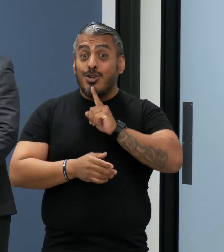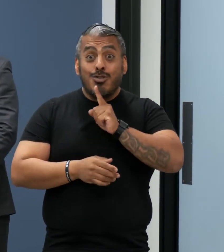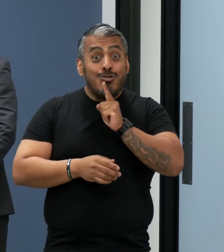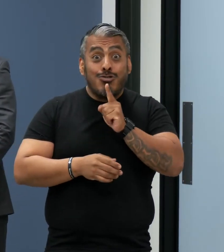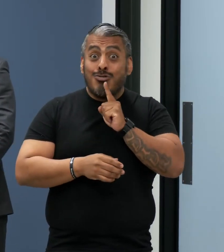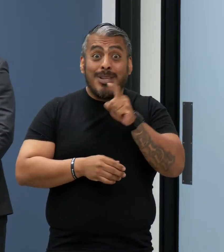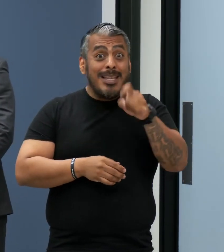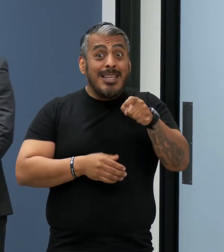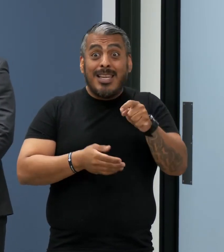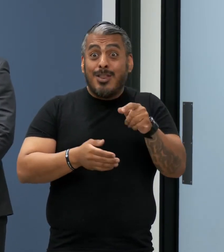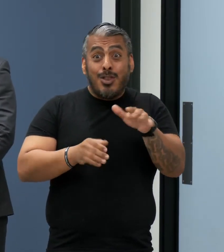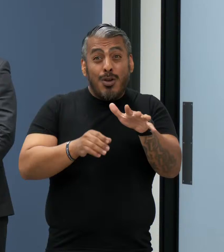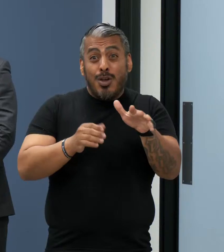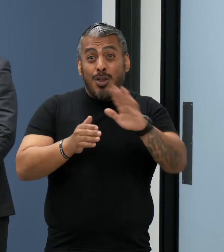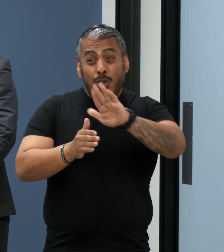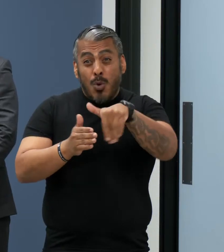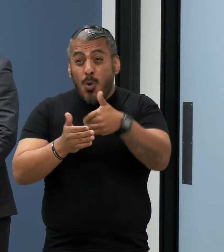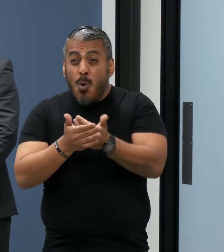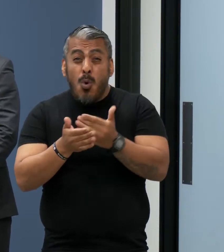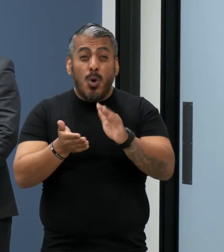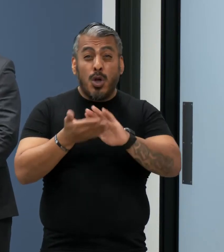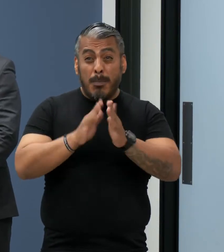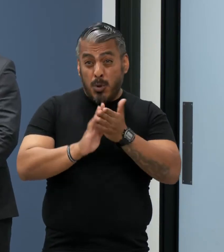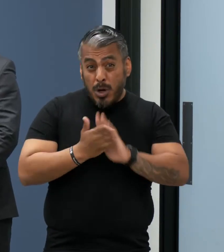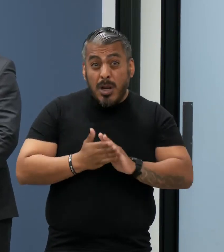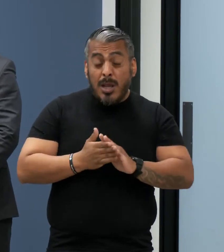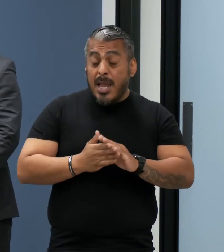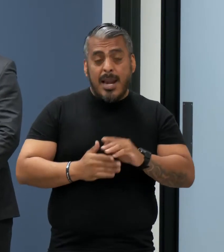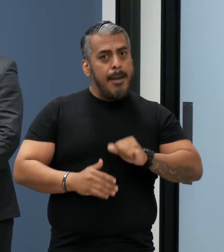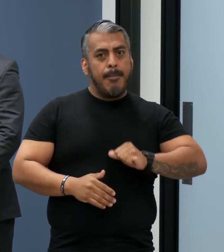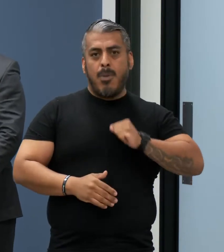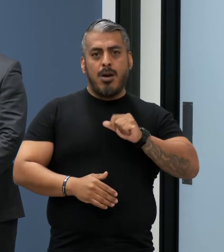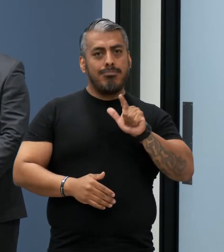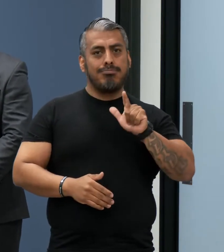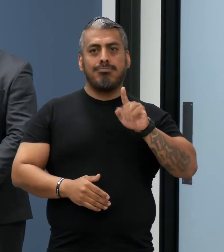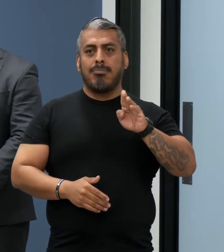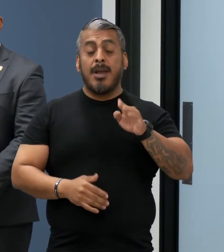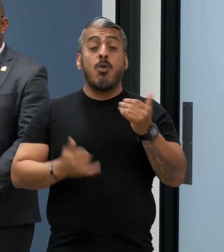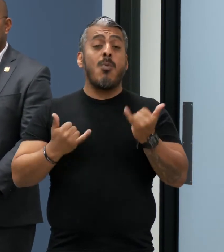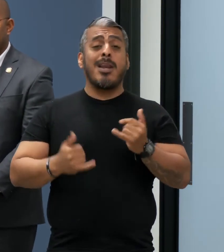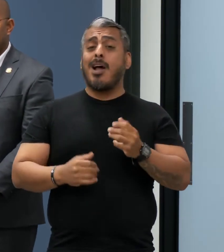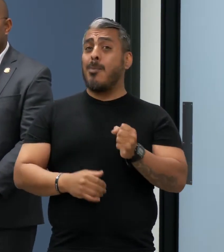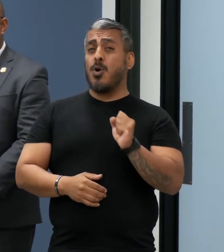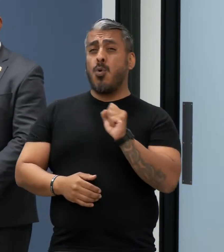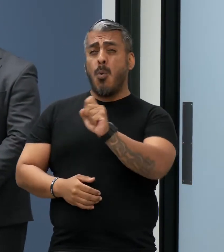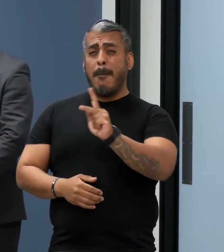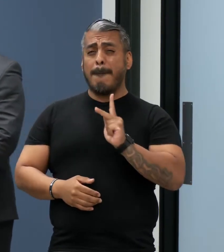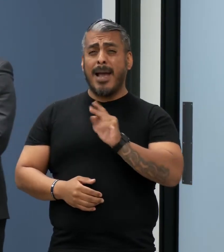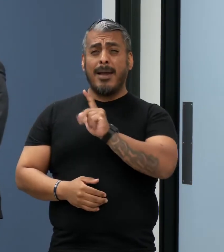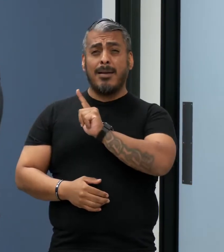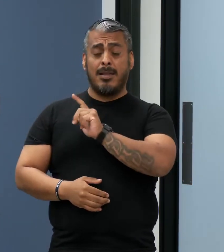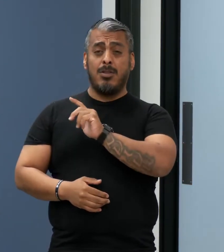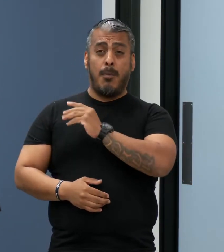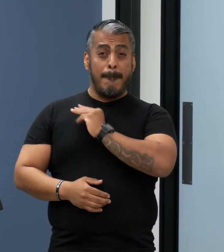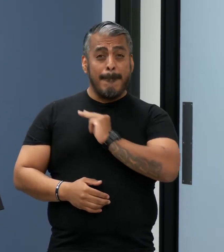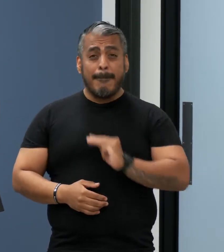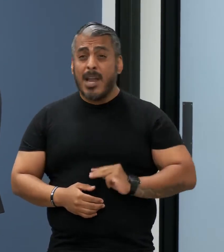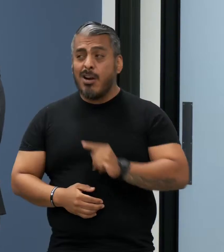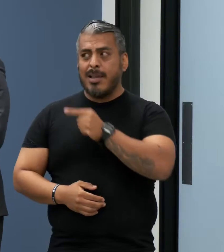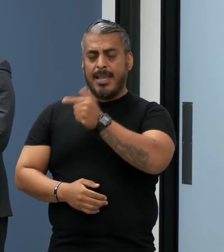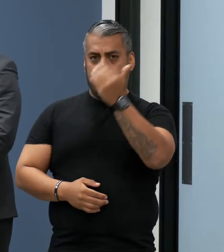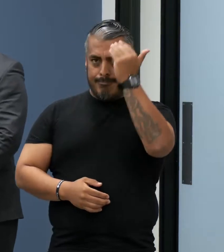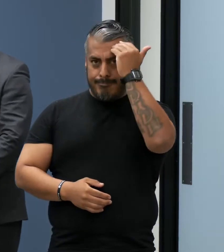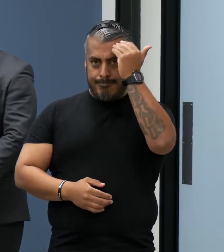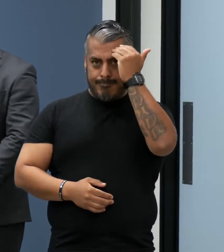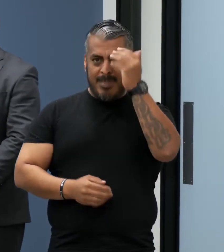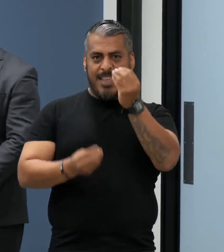I'm grateful for our wonderful village here in Long Beach. Now I'd like to turn things back over to Mayor Richardson, who has the information I know everyone is